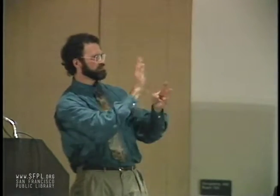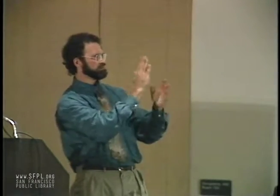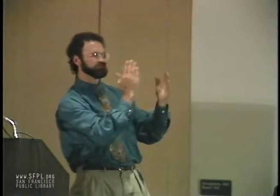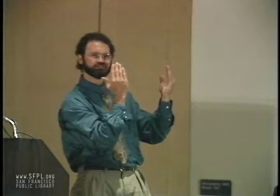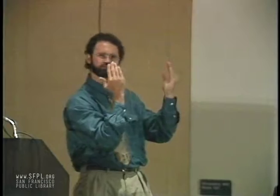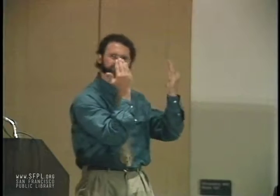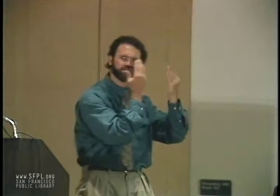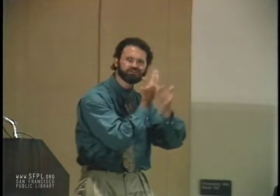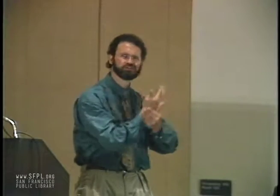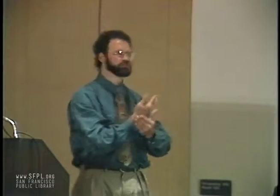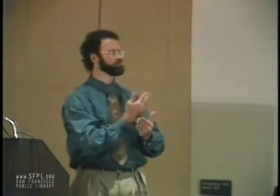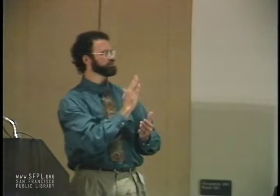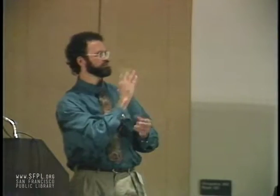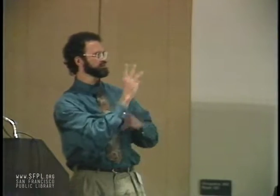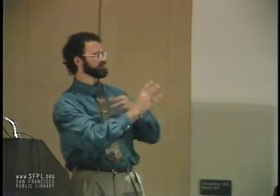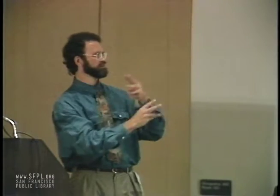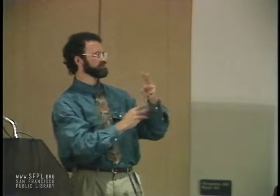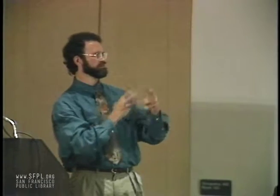approach life.